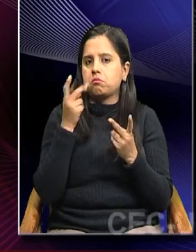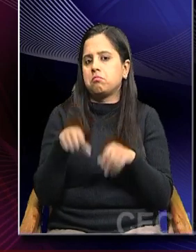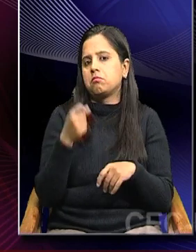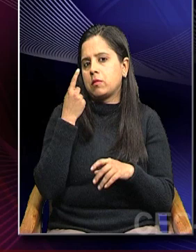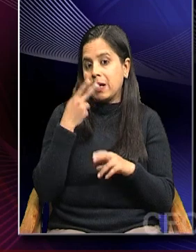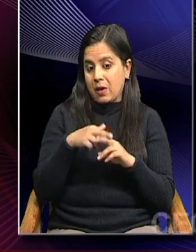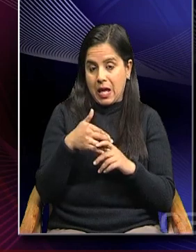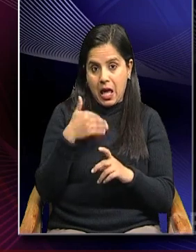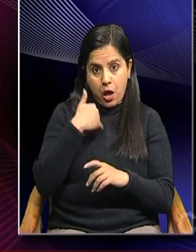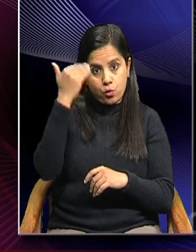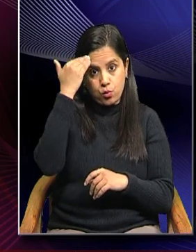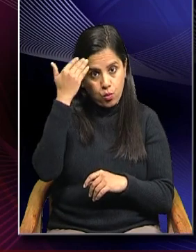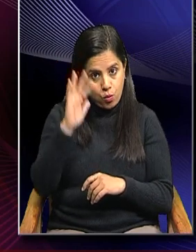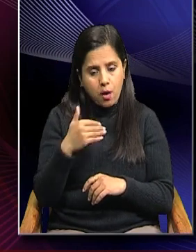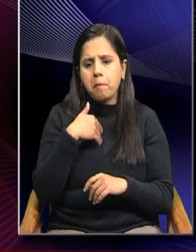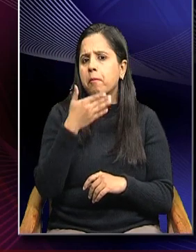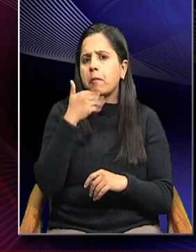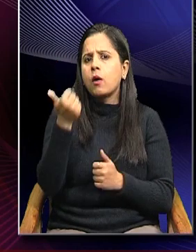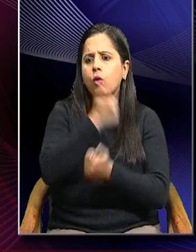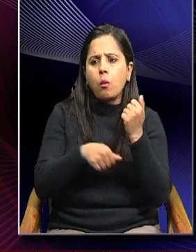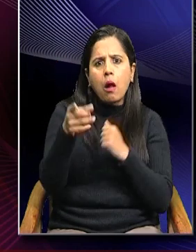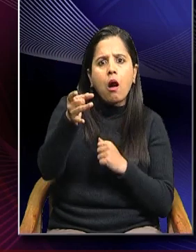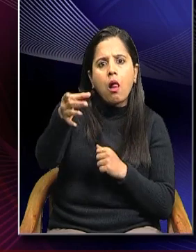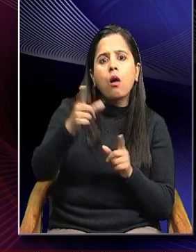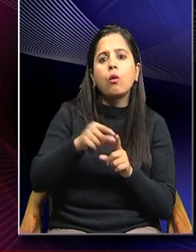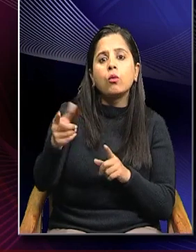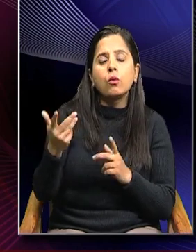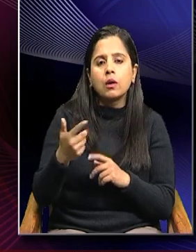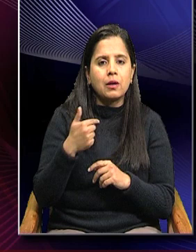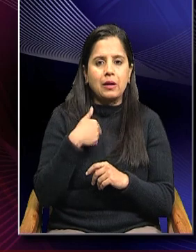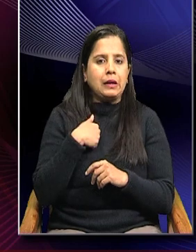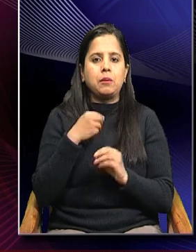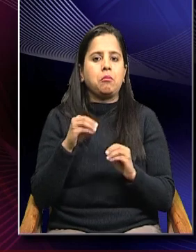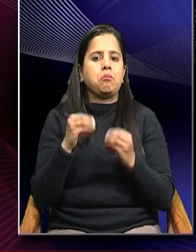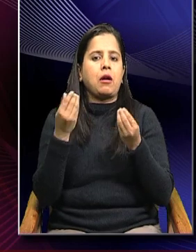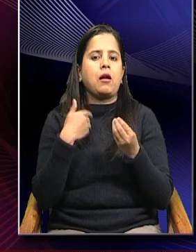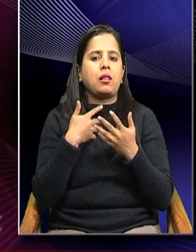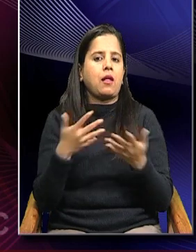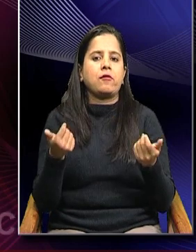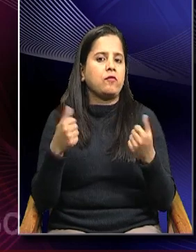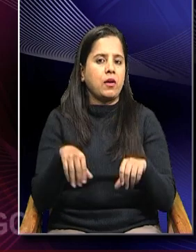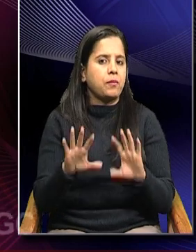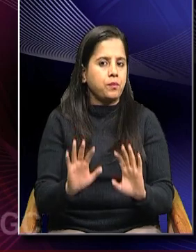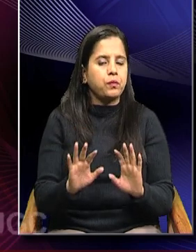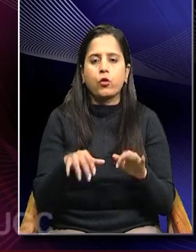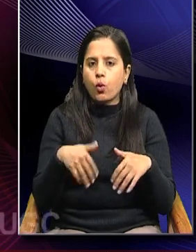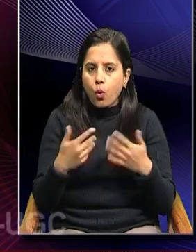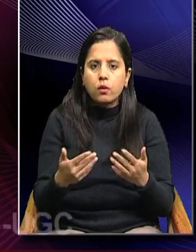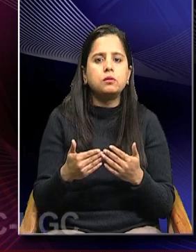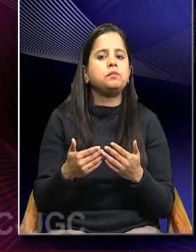Unless I know what my best competitor is doing, I cannot make improvements in my product or the way